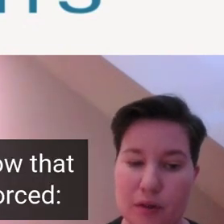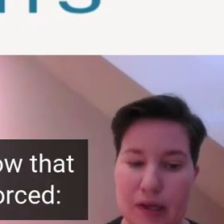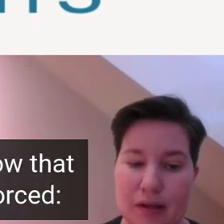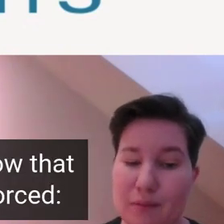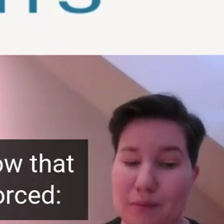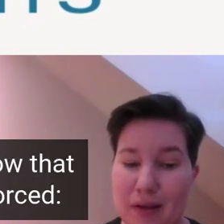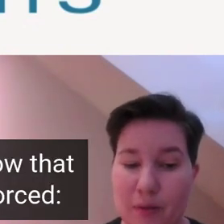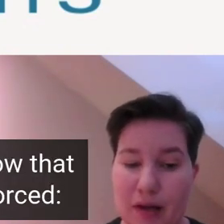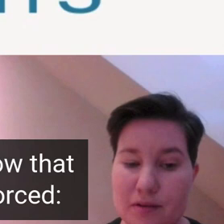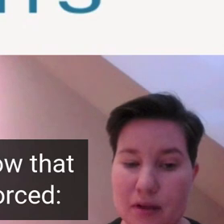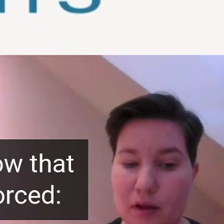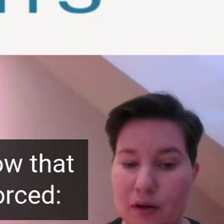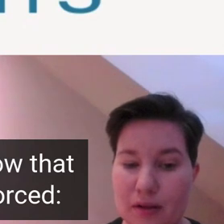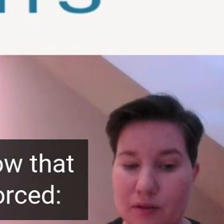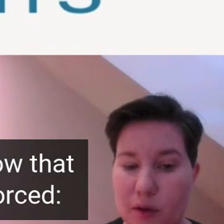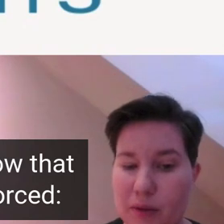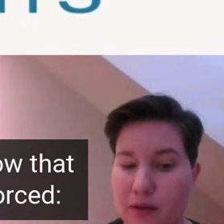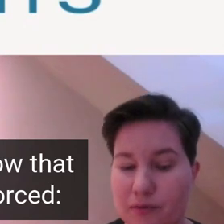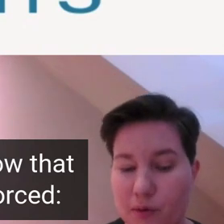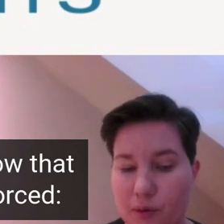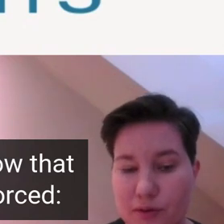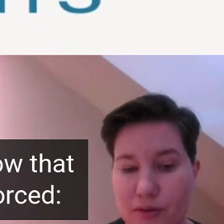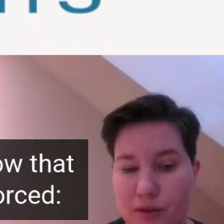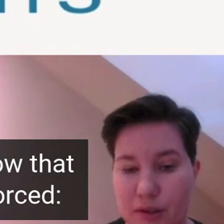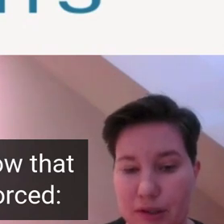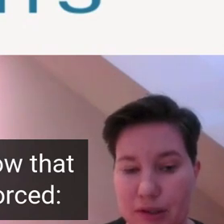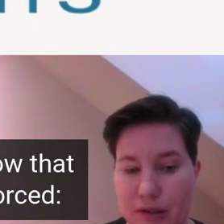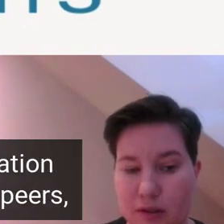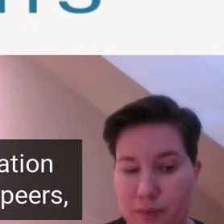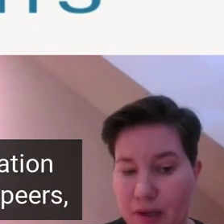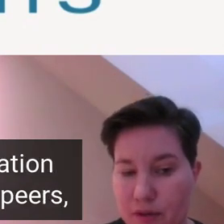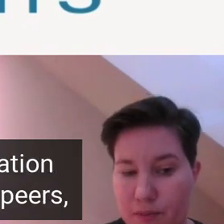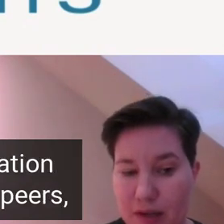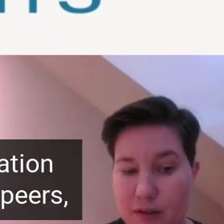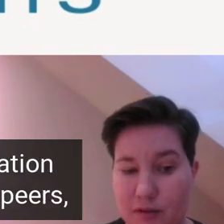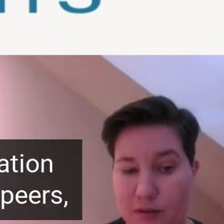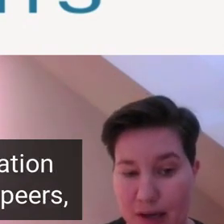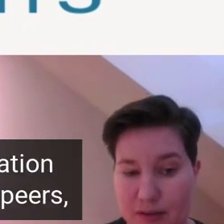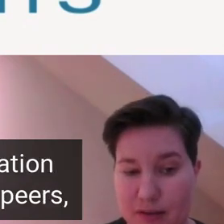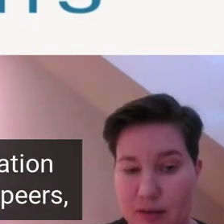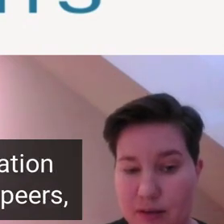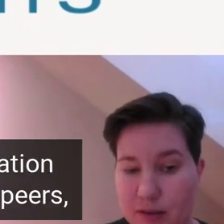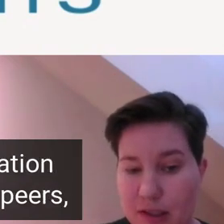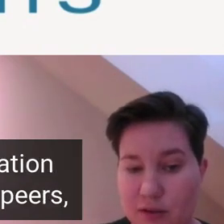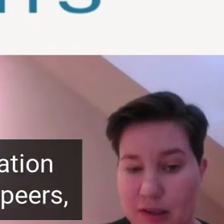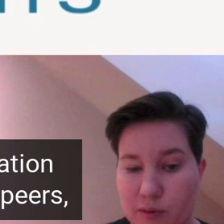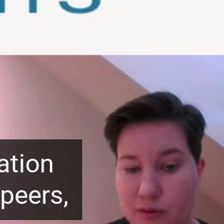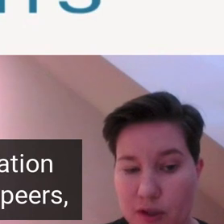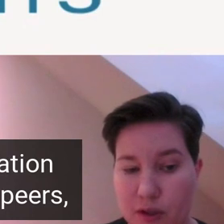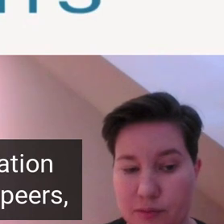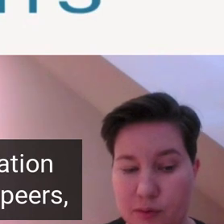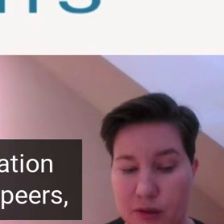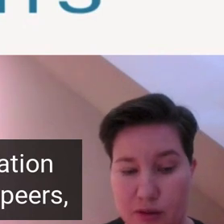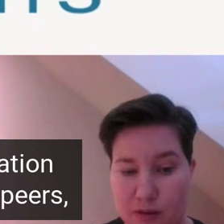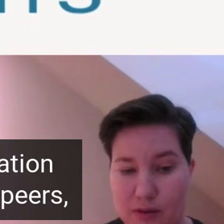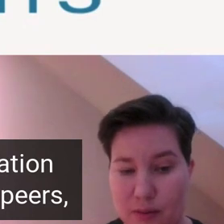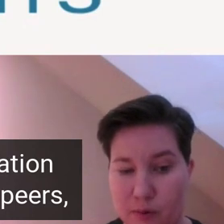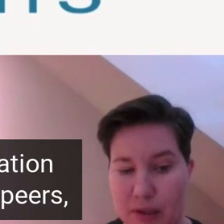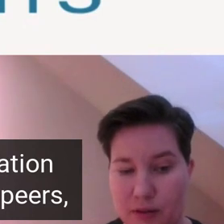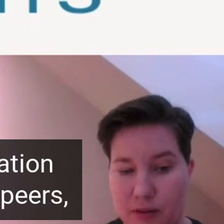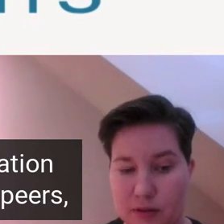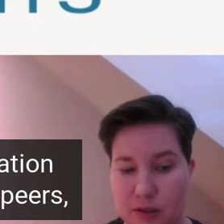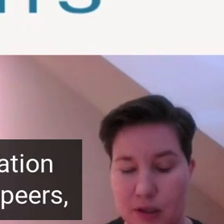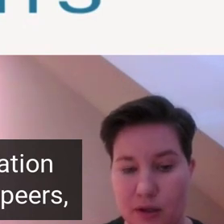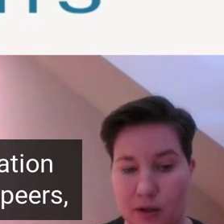show that in many ways, the law is not being enforced. Despite the right to access their education on equal terms with their